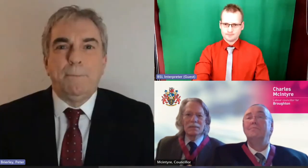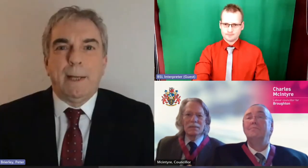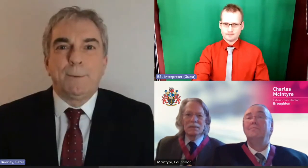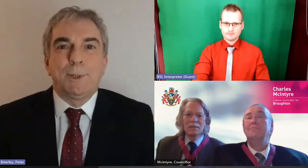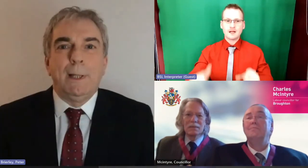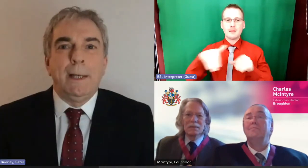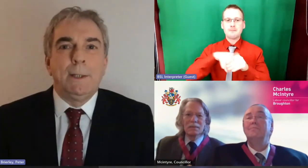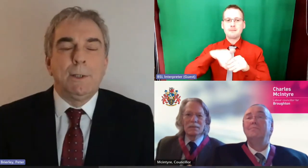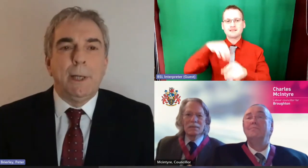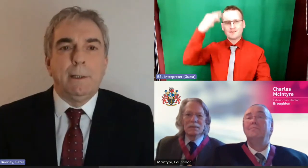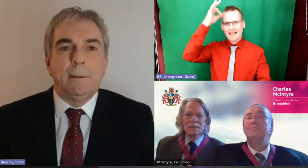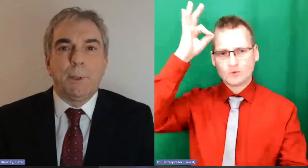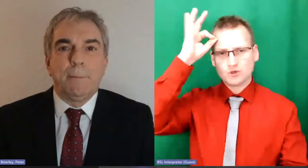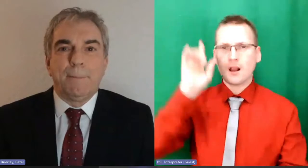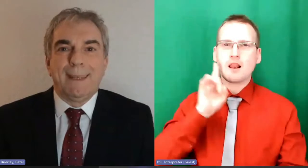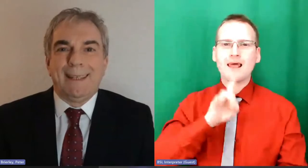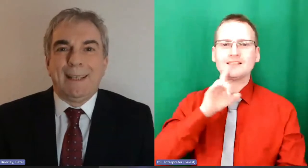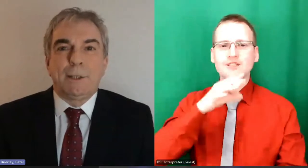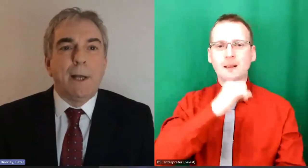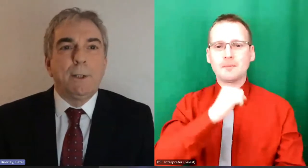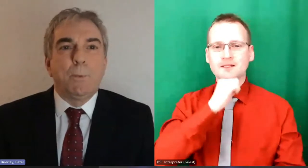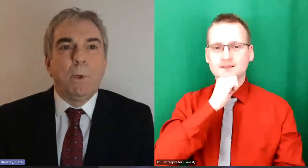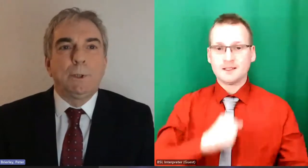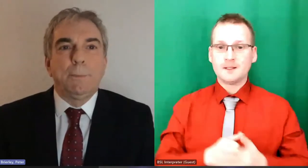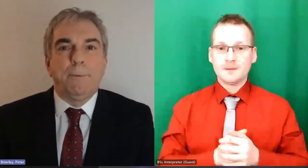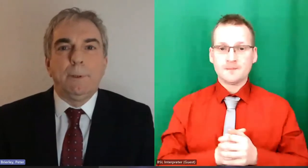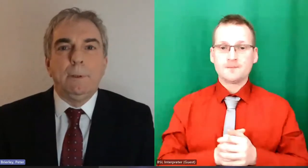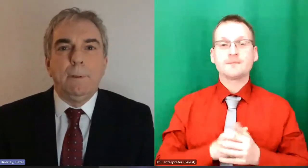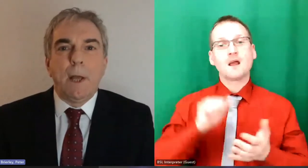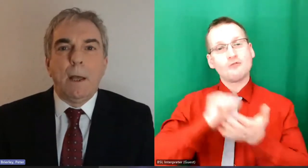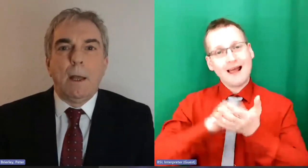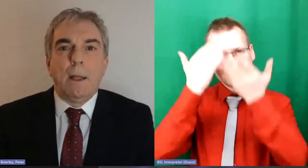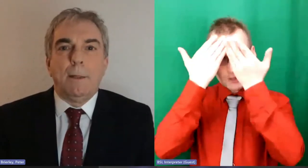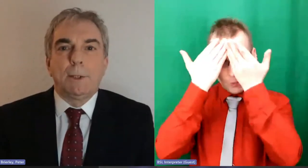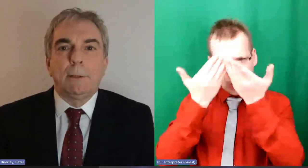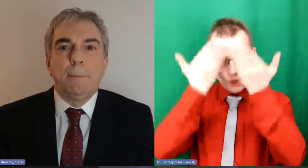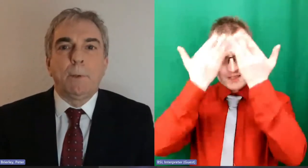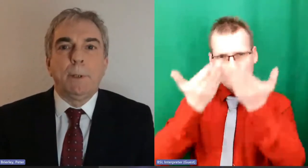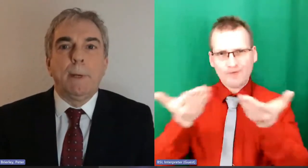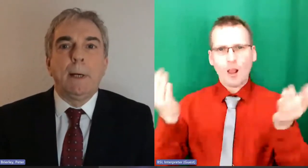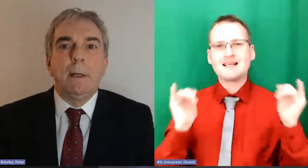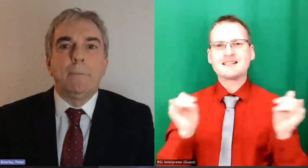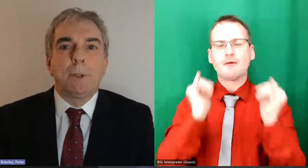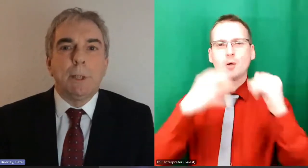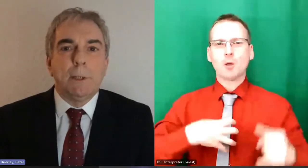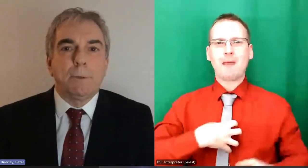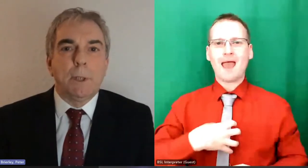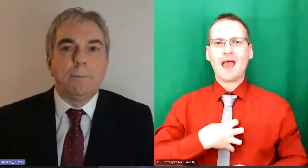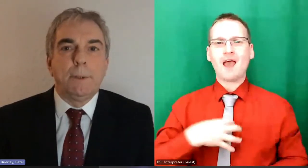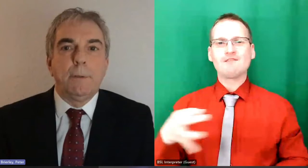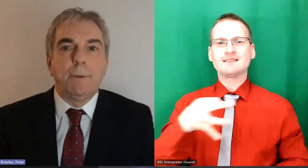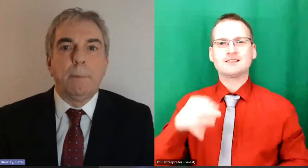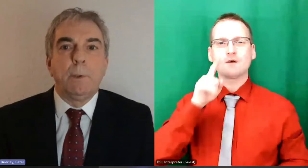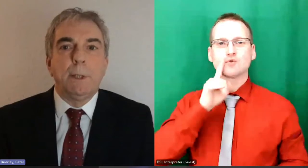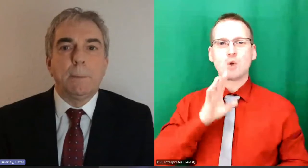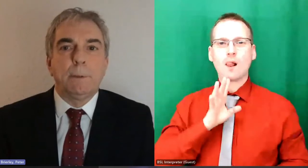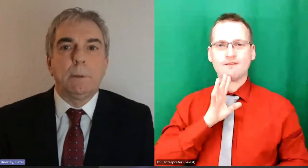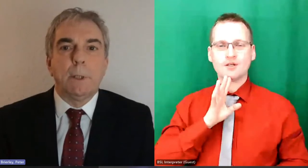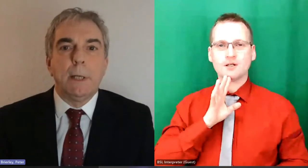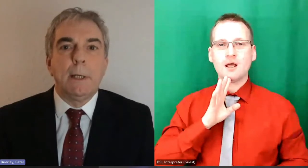Members of Council, ladies and gentlemen, right worshipful ceremonial mayor of the City of Salford for